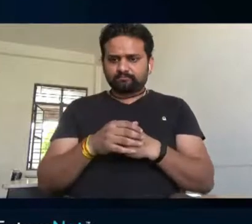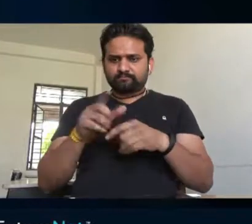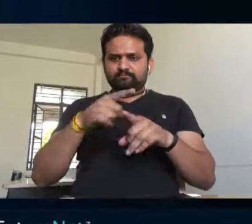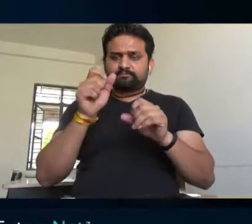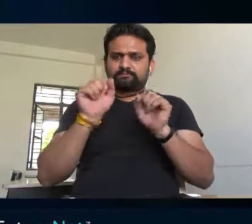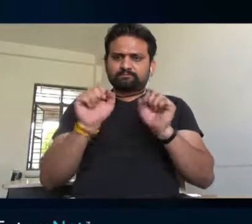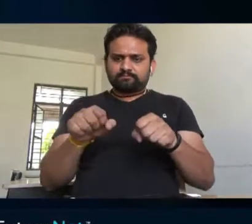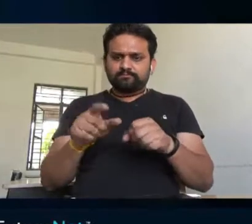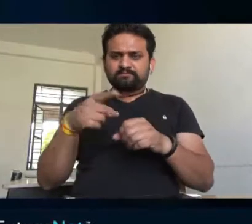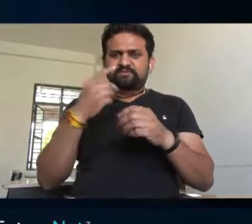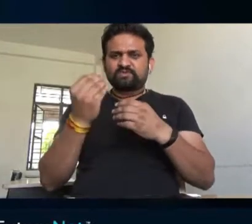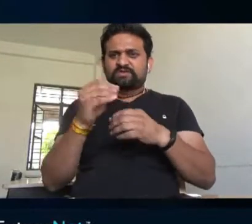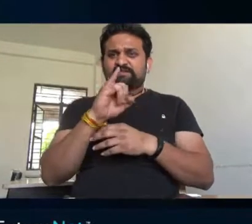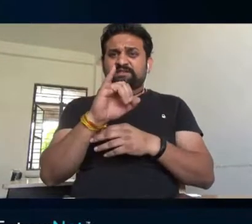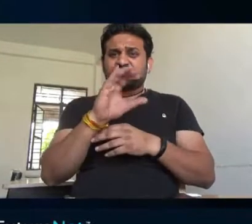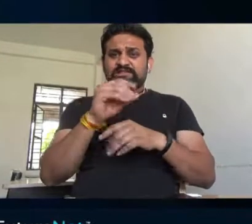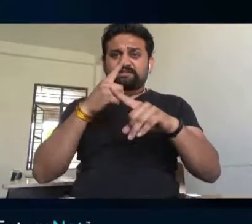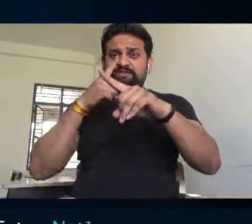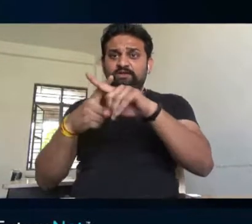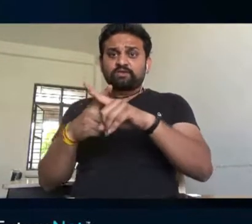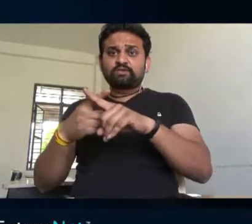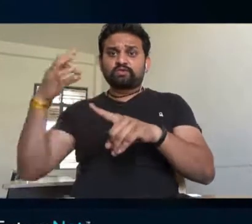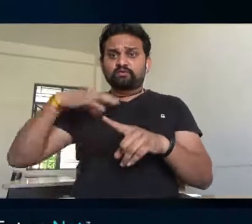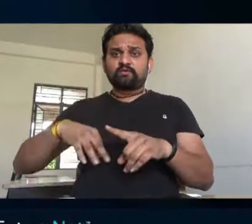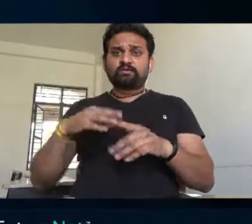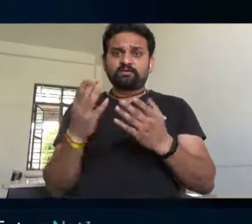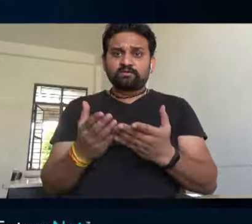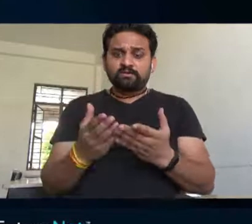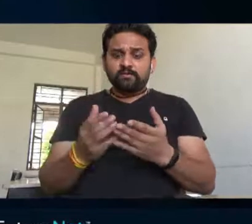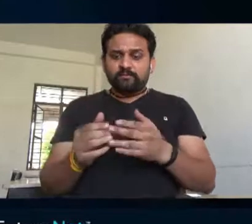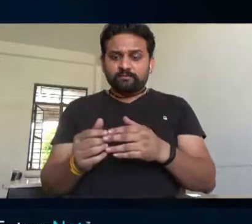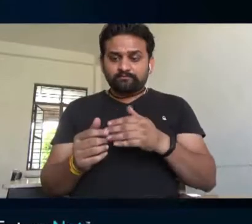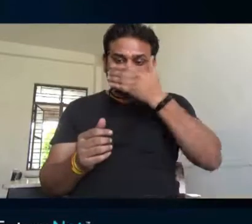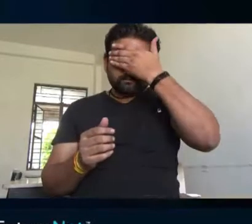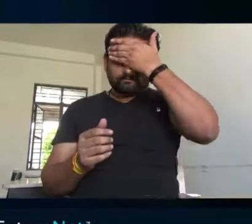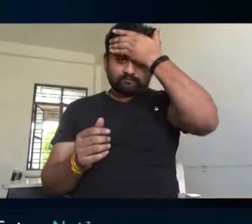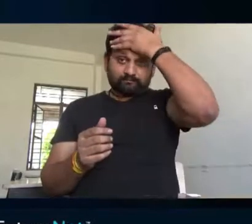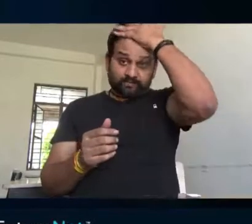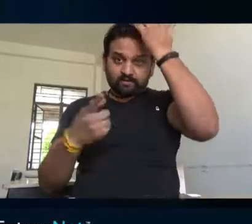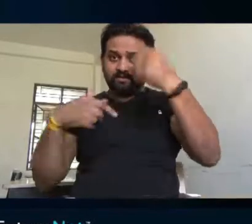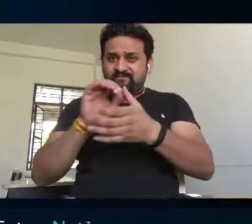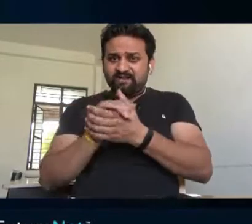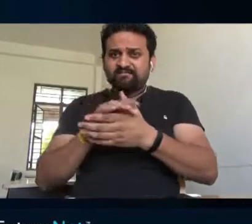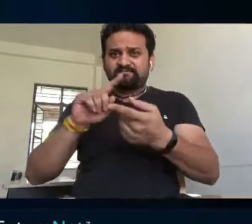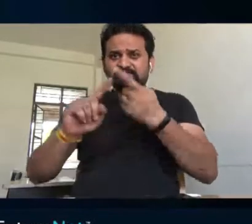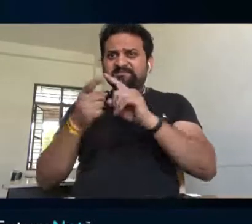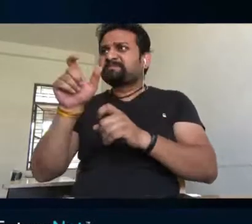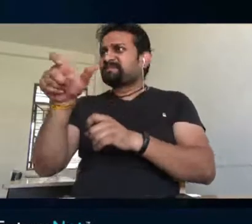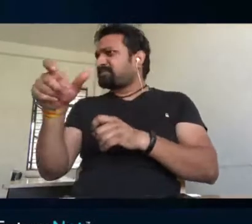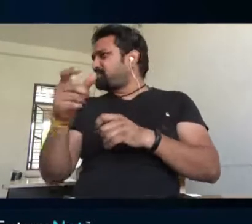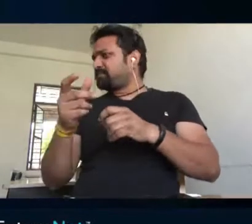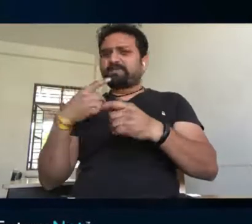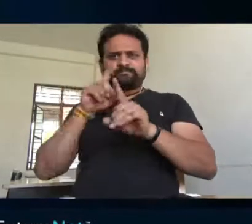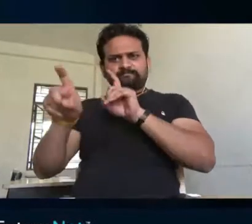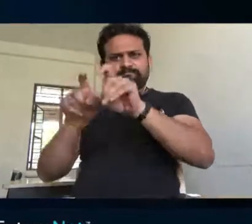general, about everything what is with the Futuro. That is a real coin. Anytime you can sell and you can buy this coin, and speak